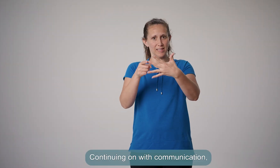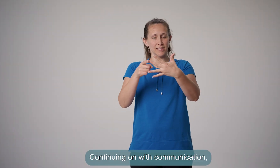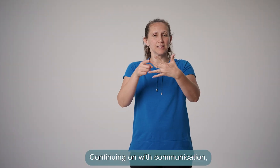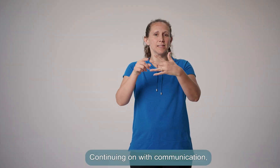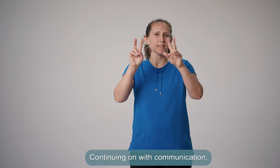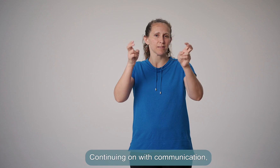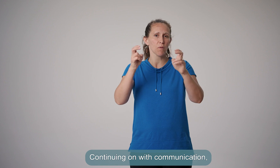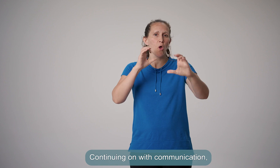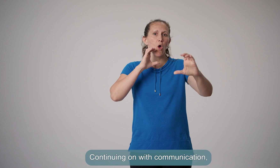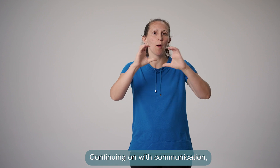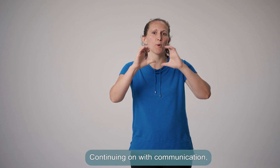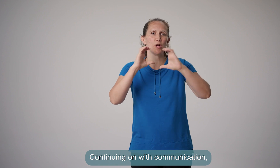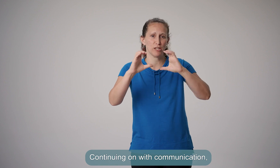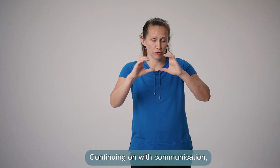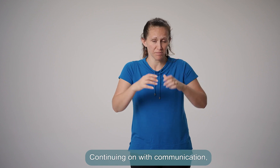Continuing on with communication.